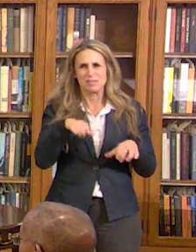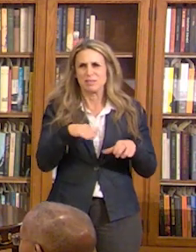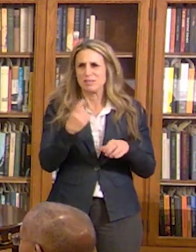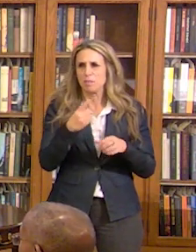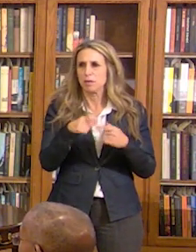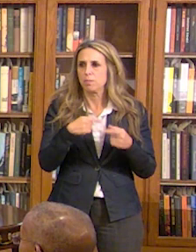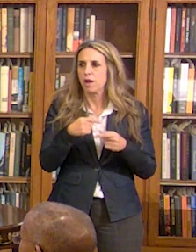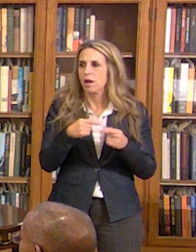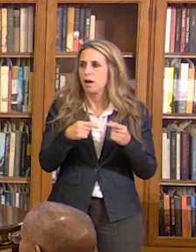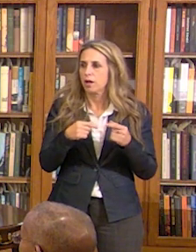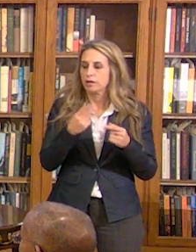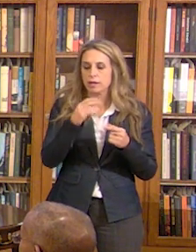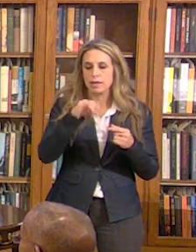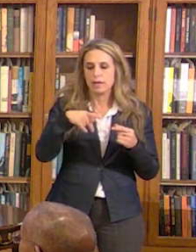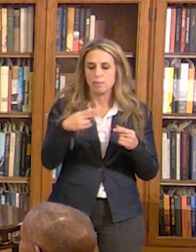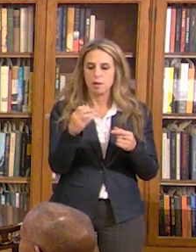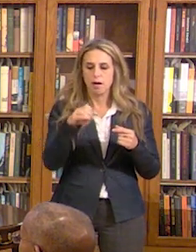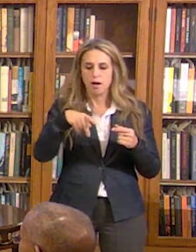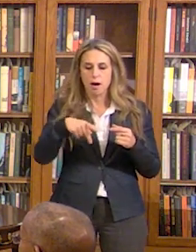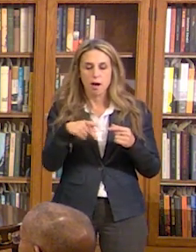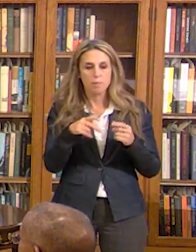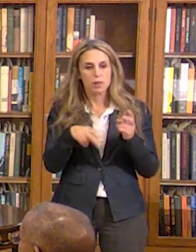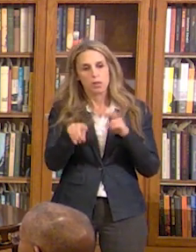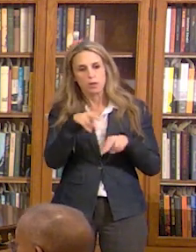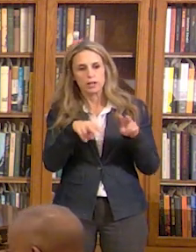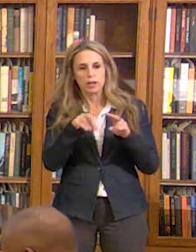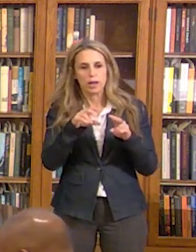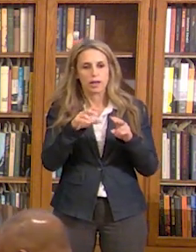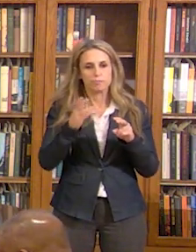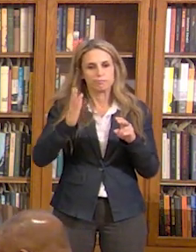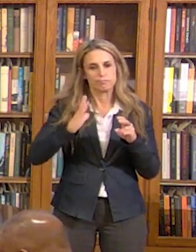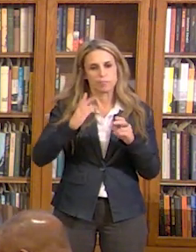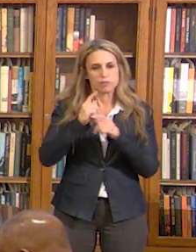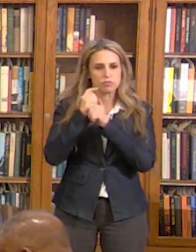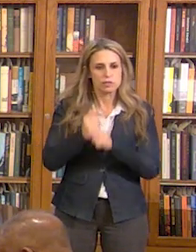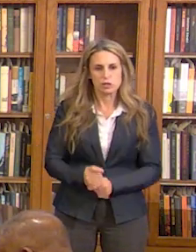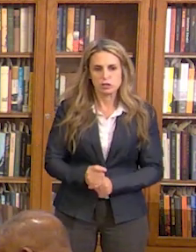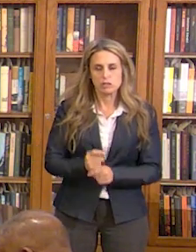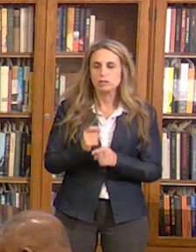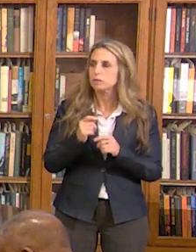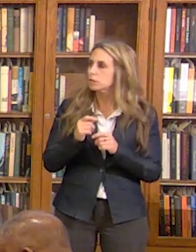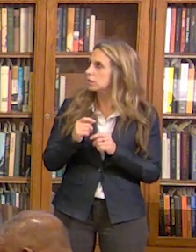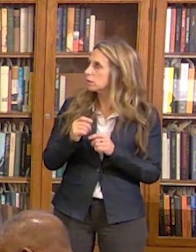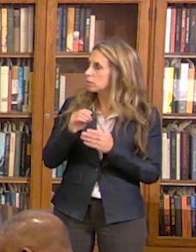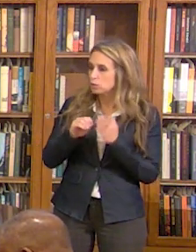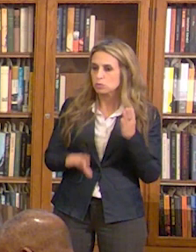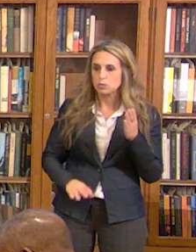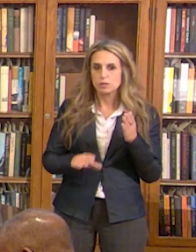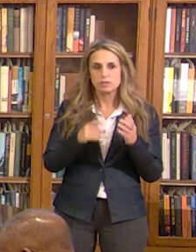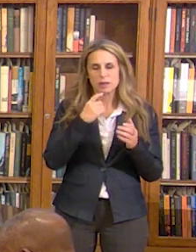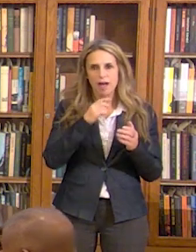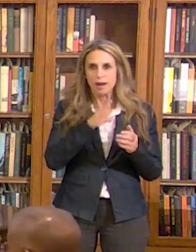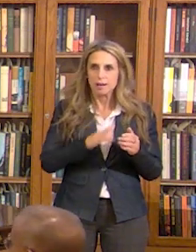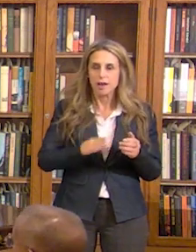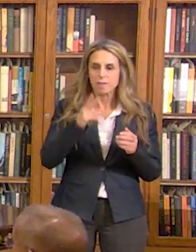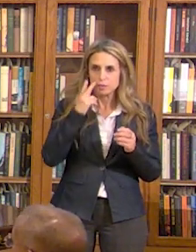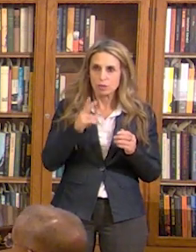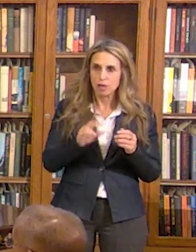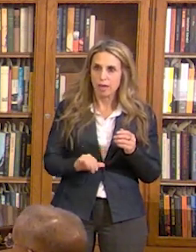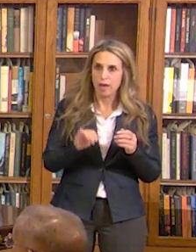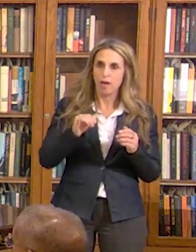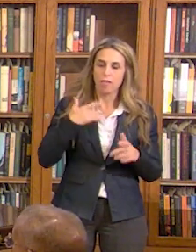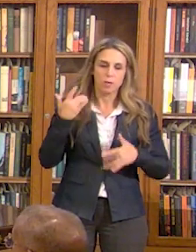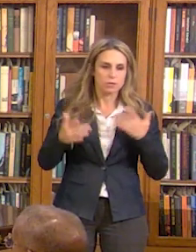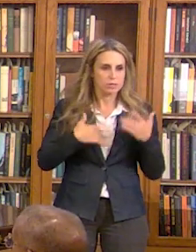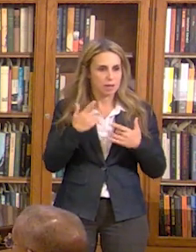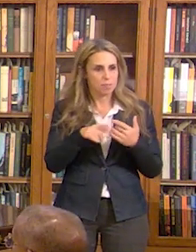about Rio to hipop looking at Oral traditions and the students are going I never saw that and they were so